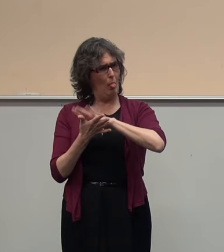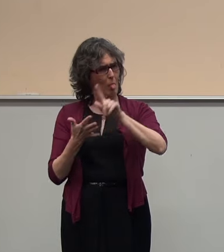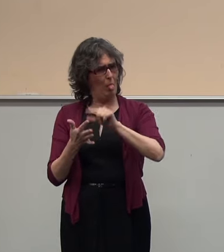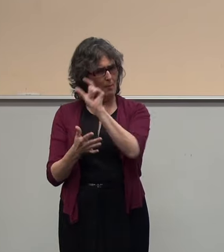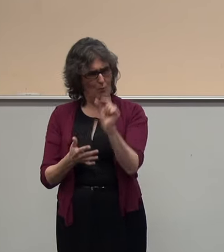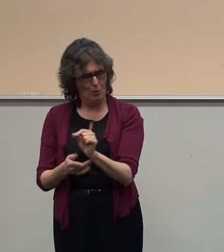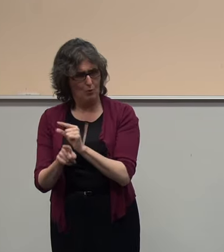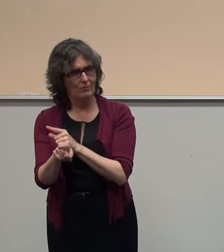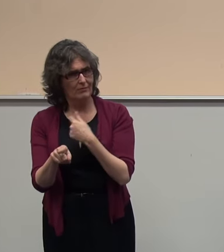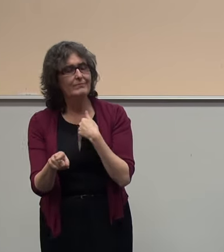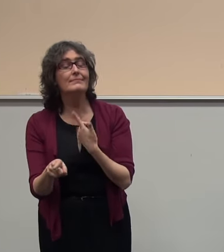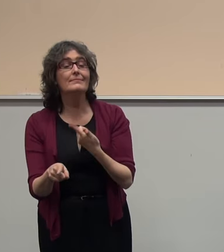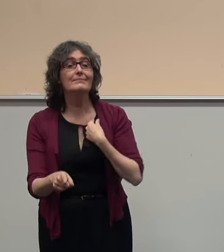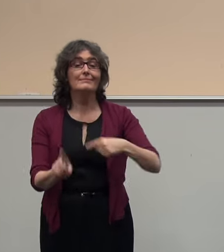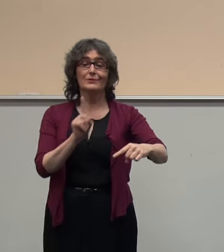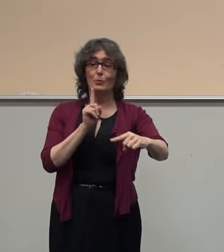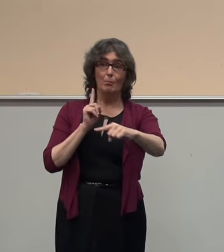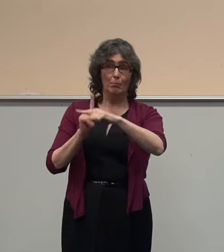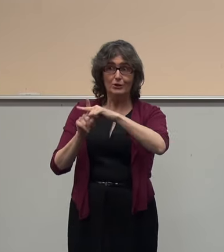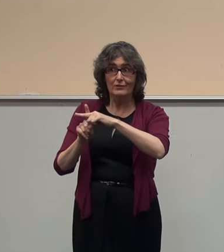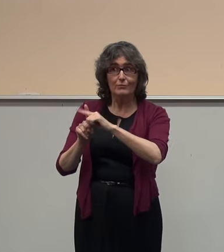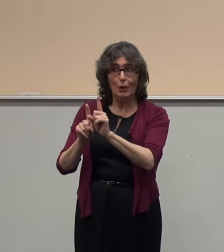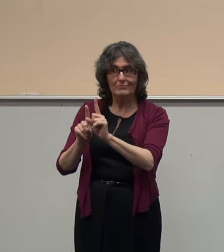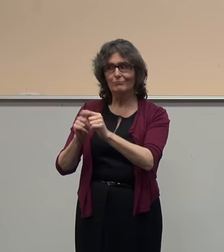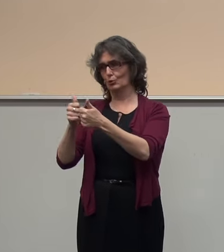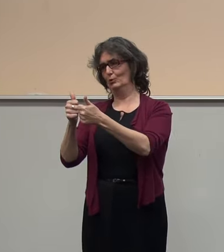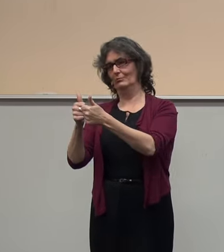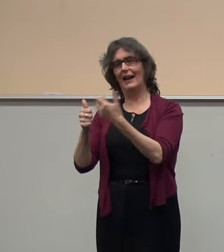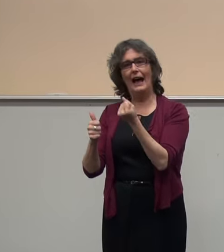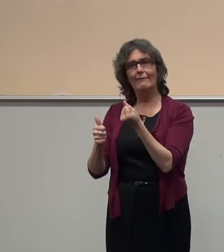this is a good thing. There are going to be deaf actors on stage.